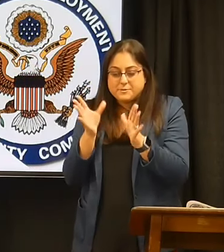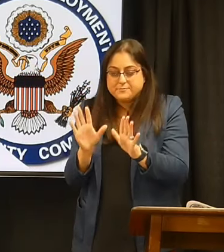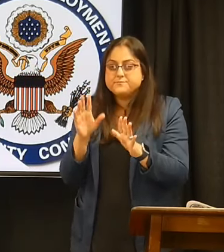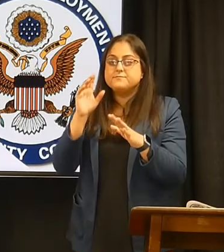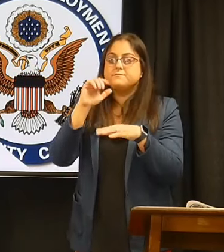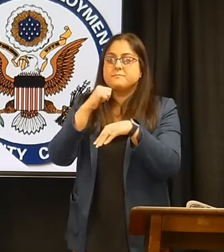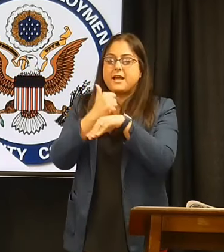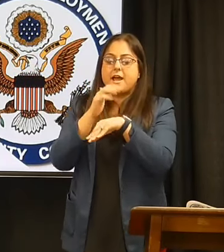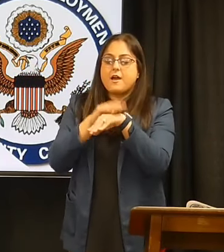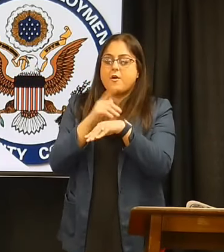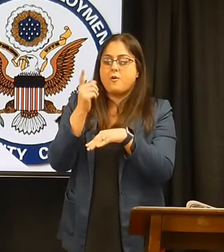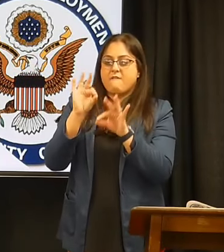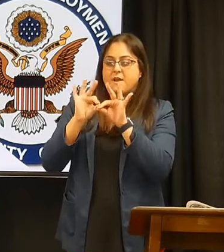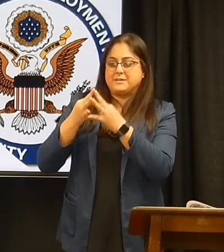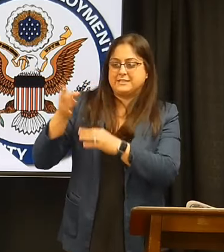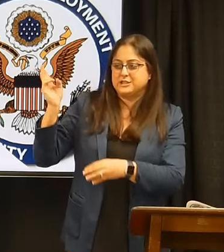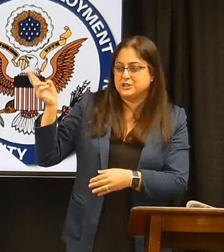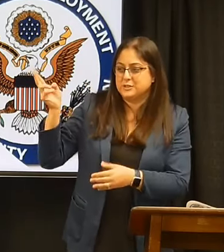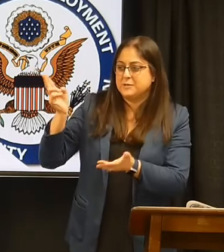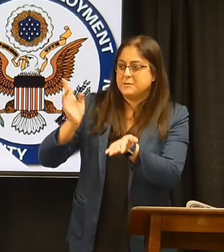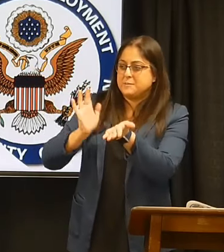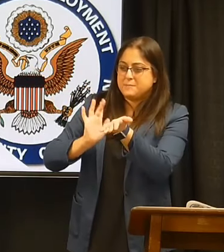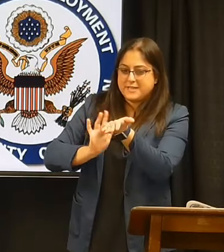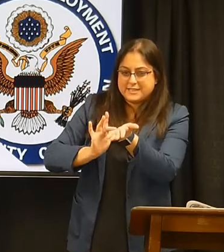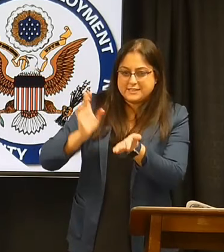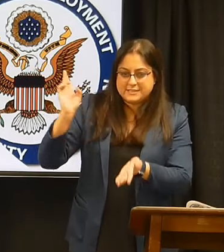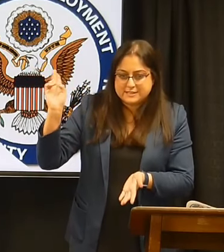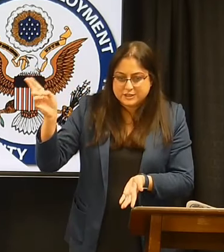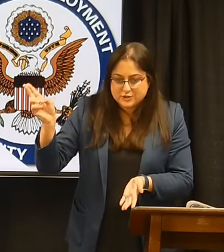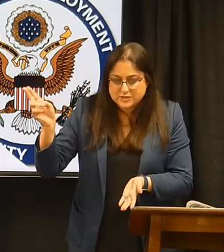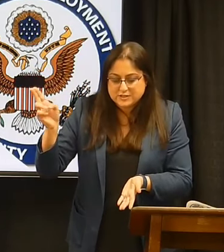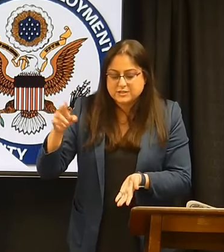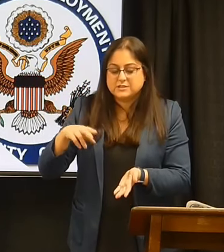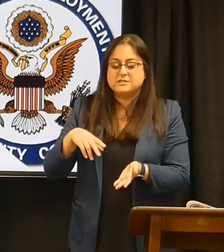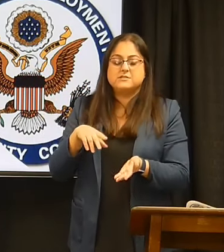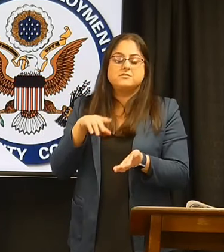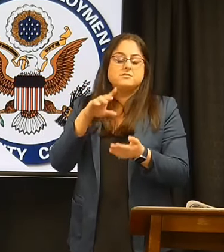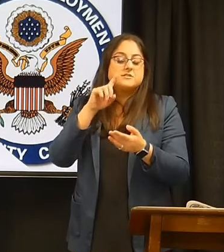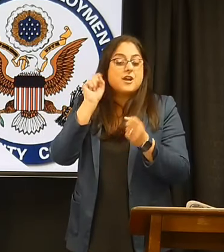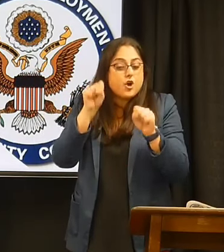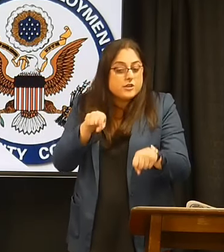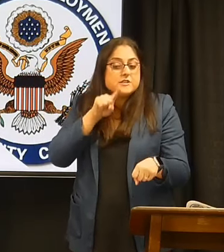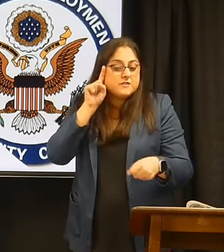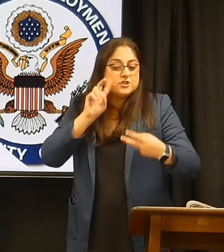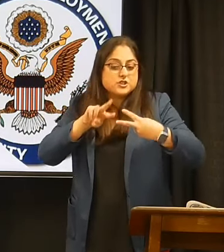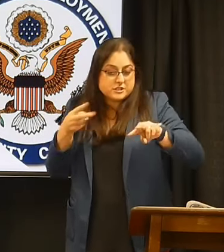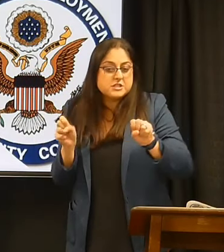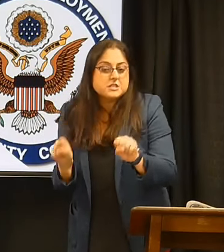Genetic information, so that could be based on your family history, medical history.